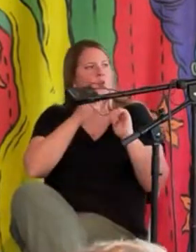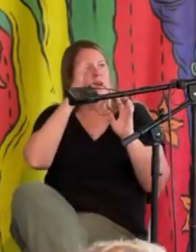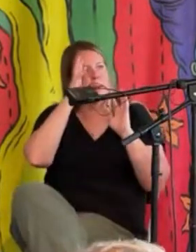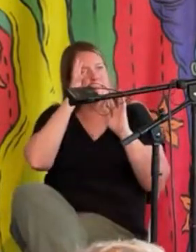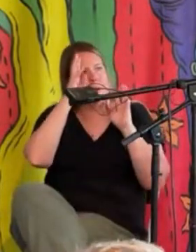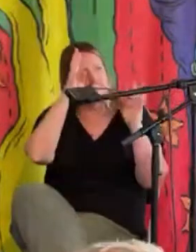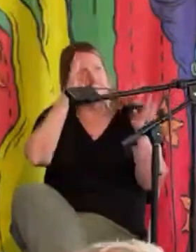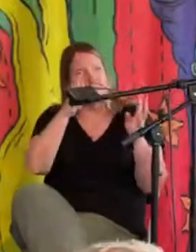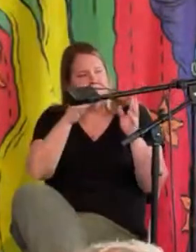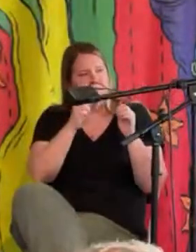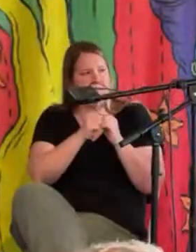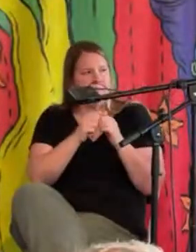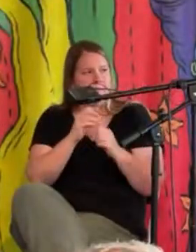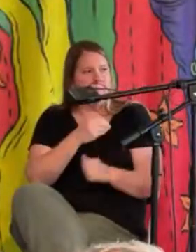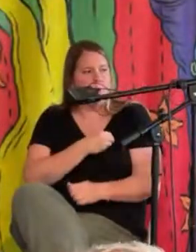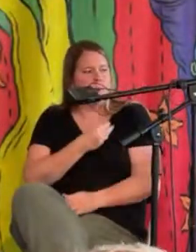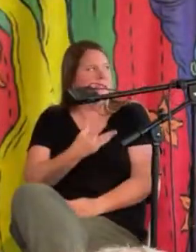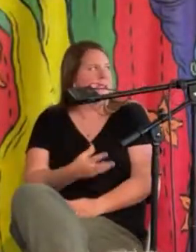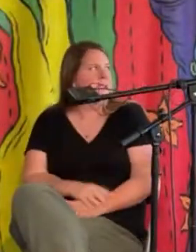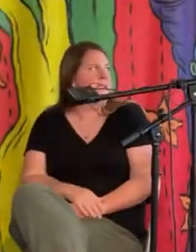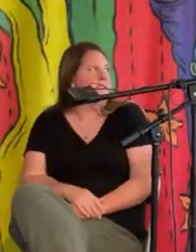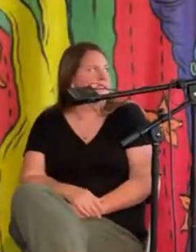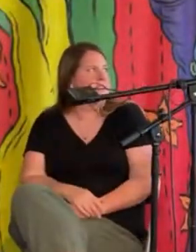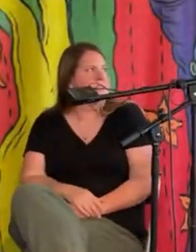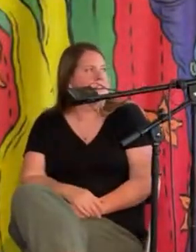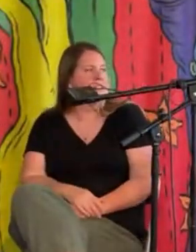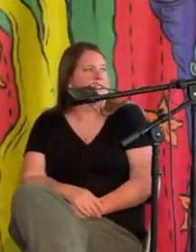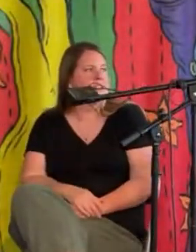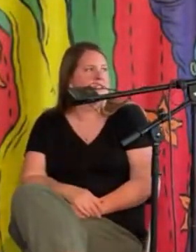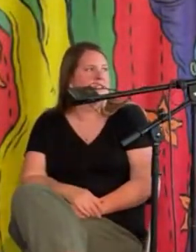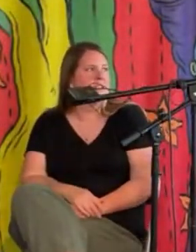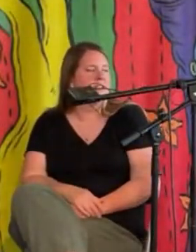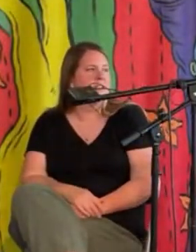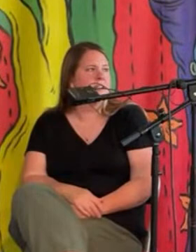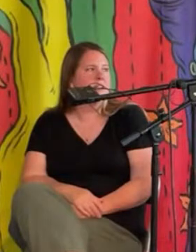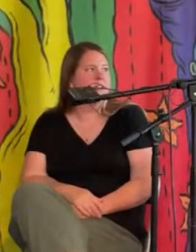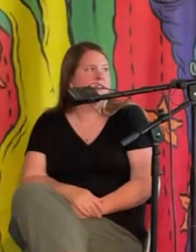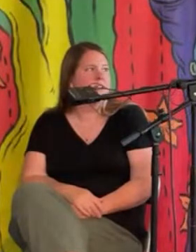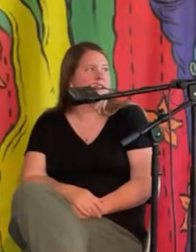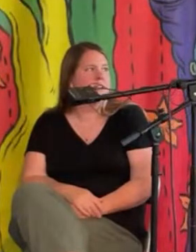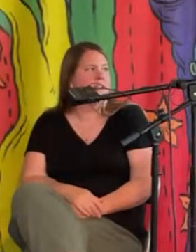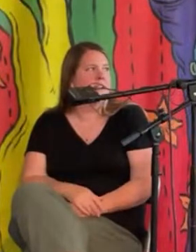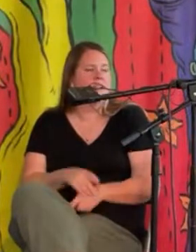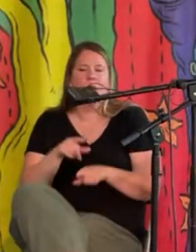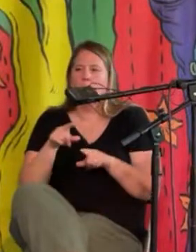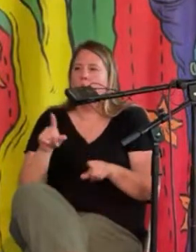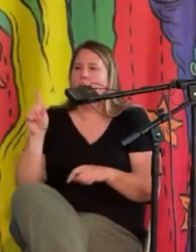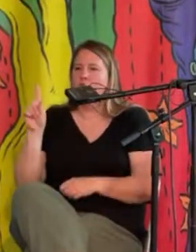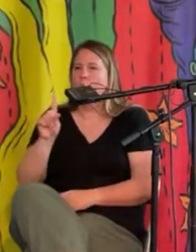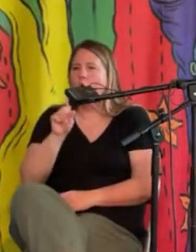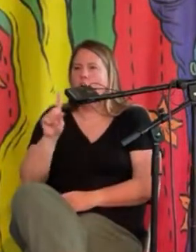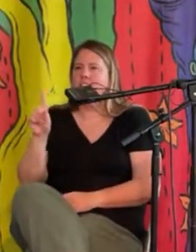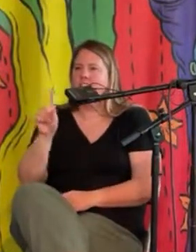How do we come up with poems? Well, you walk down the street.